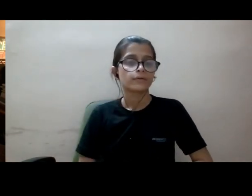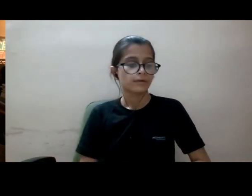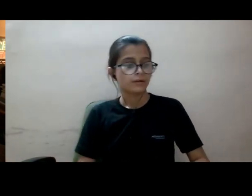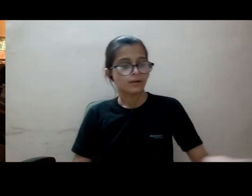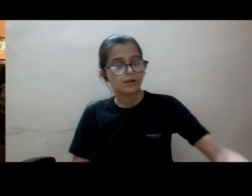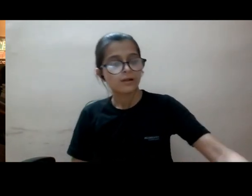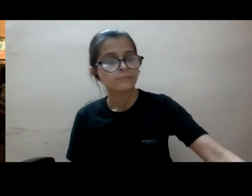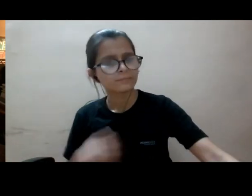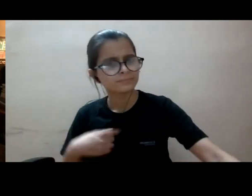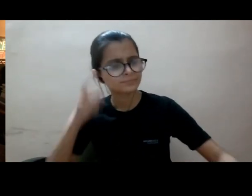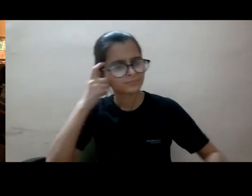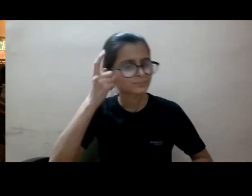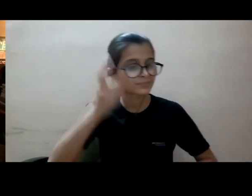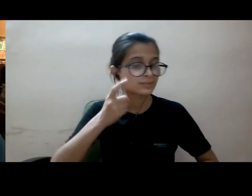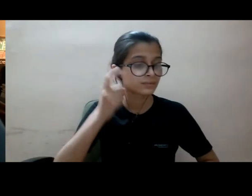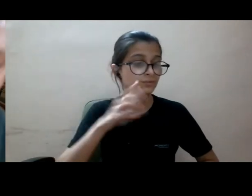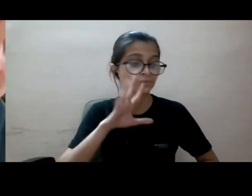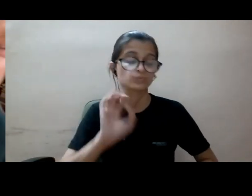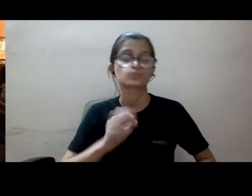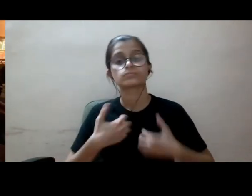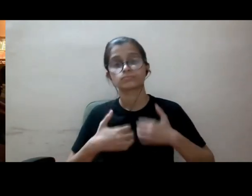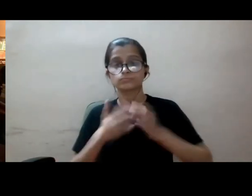I thought that was really interesting.